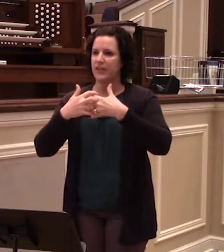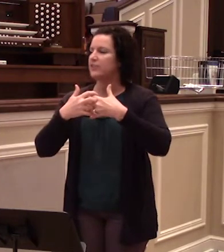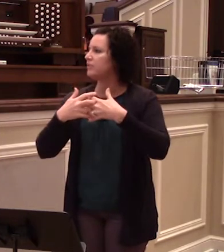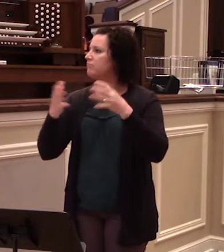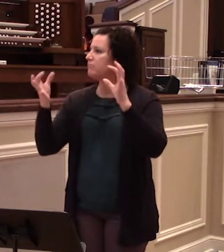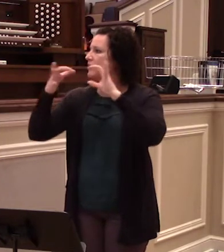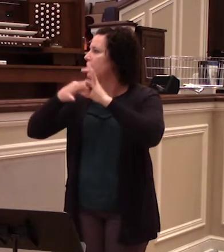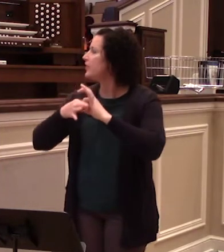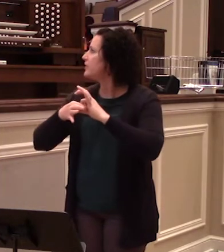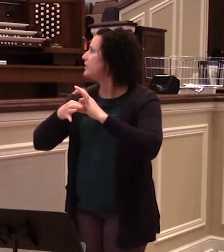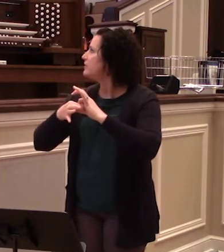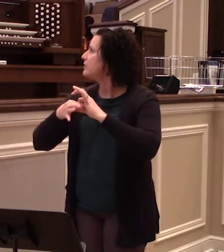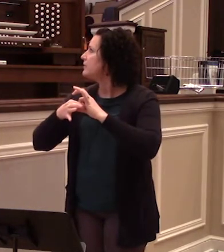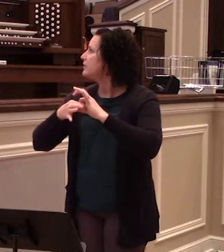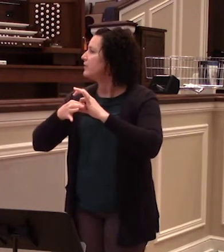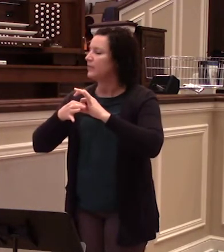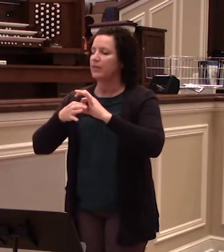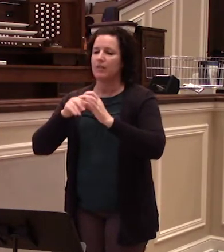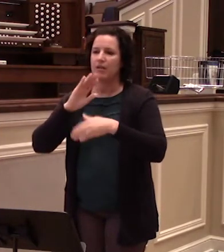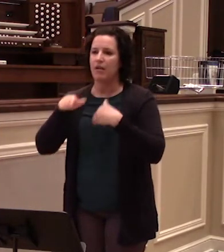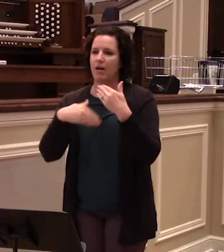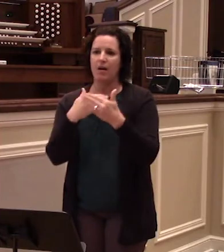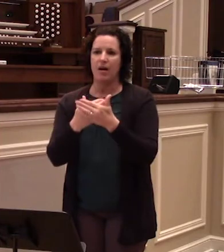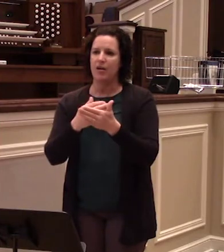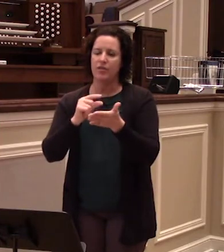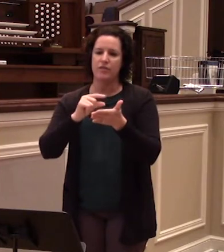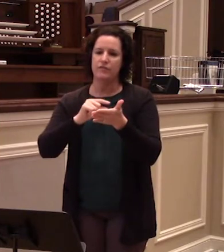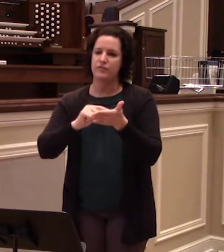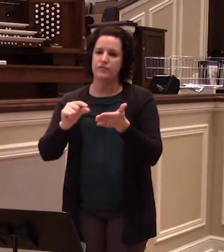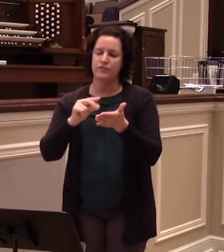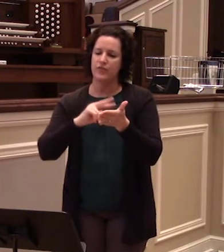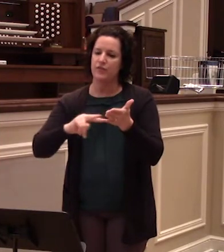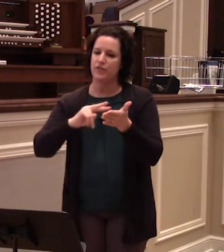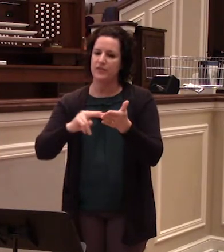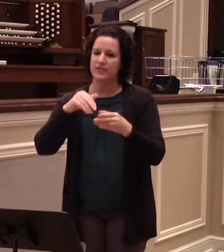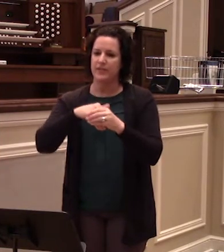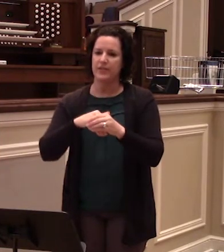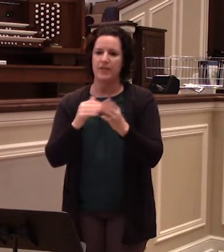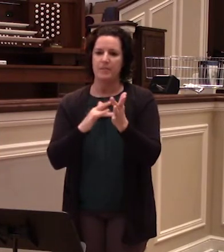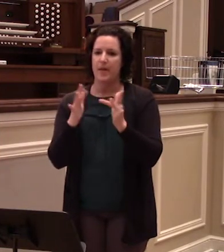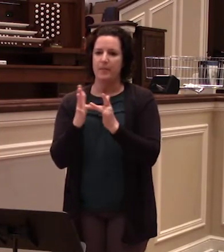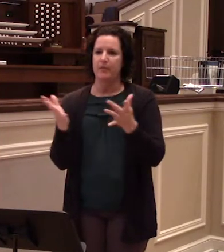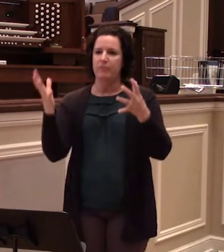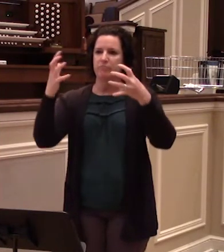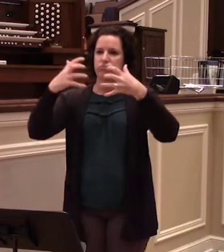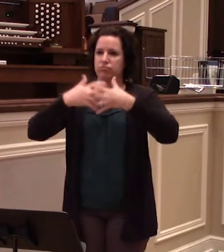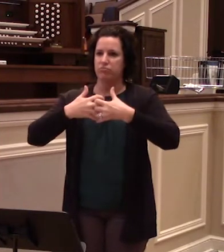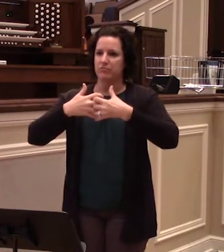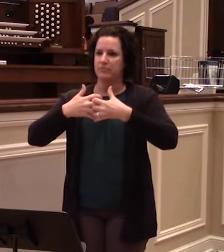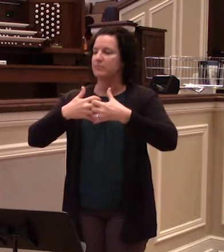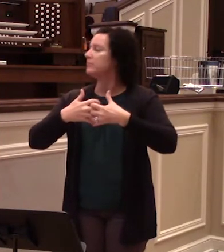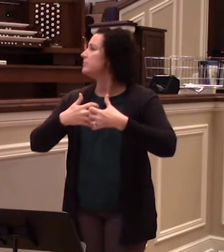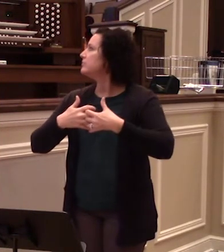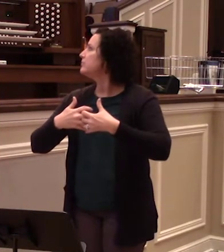this shows the interconnectivity of all of God's word. Isn't that wild? Isn't that cool?